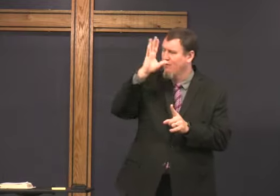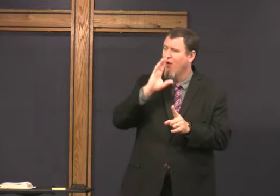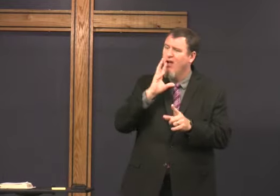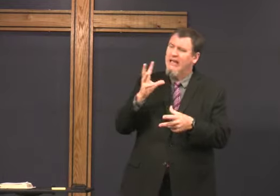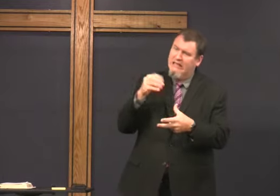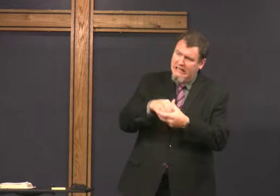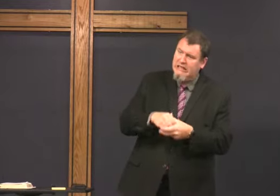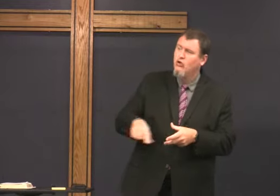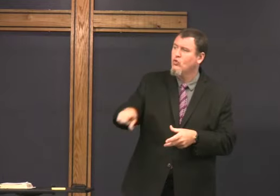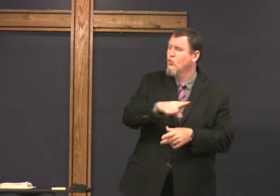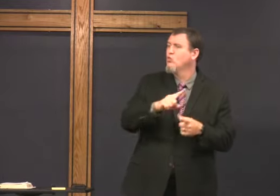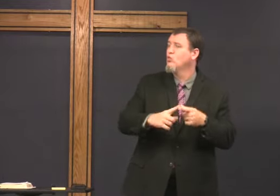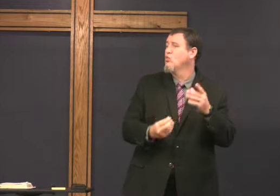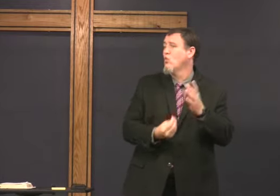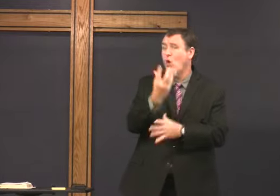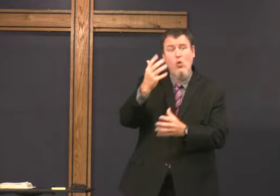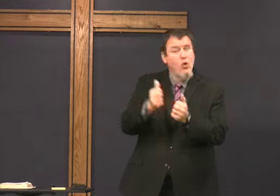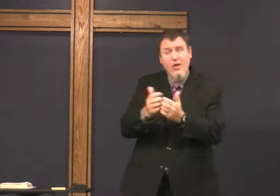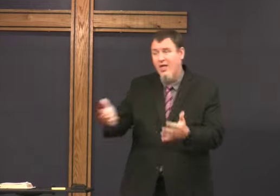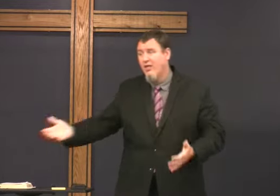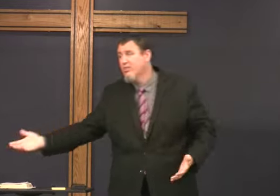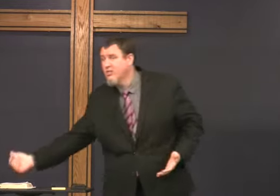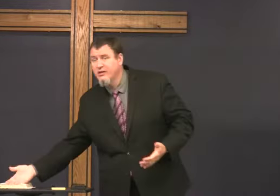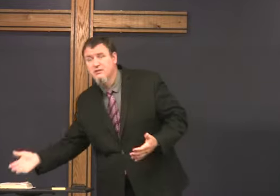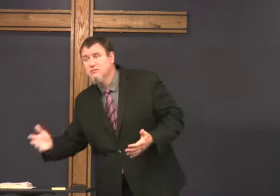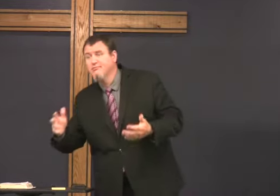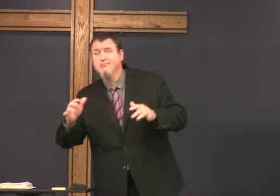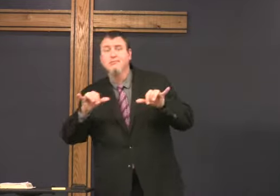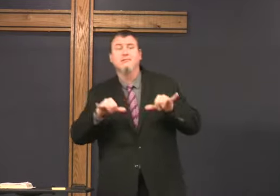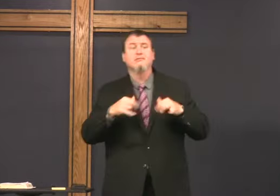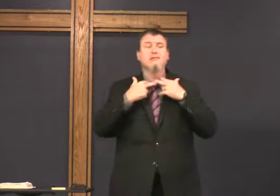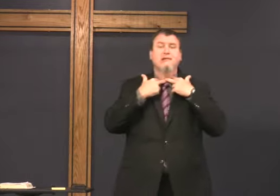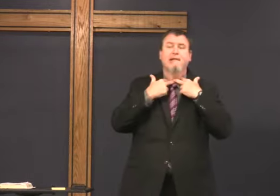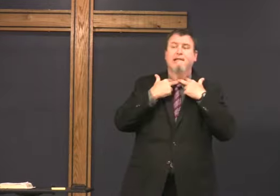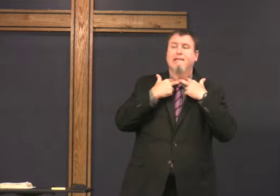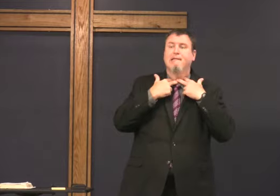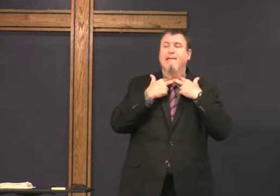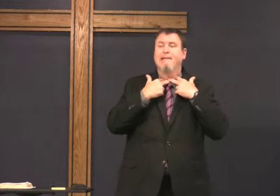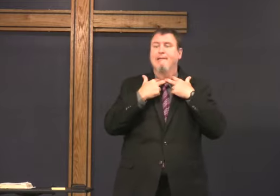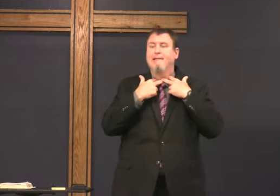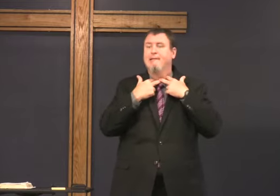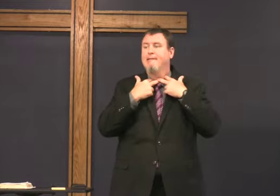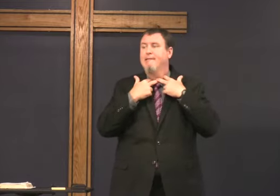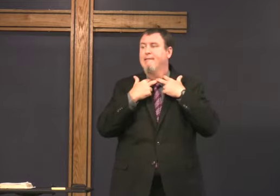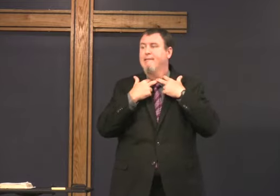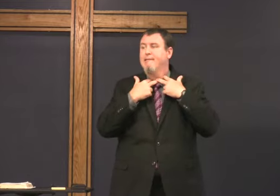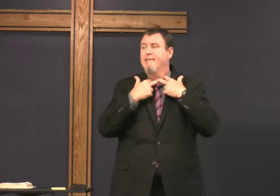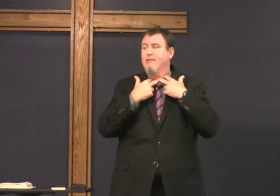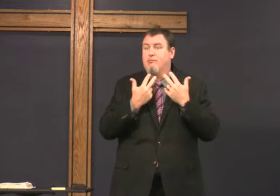You need the Word of God. You need it. You need it to grow through. But you're still stuck.